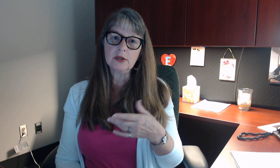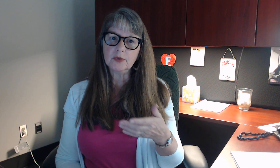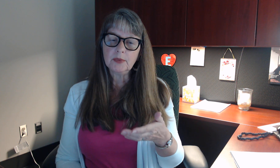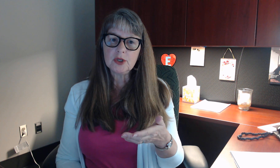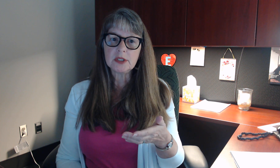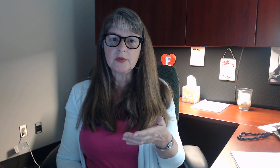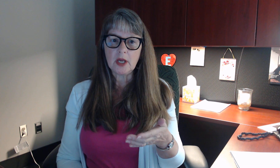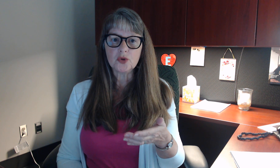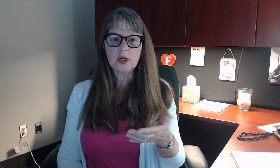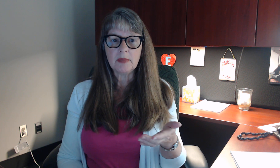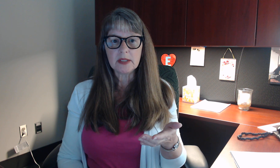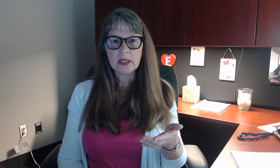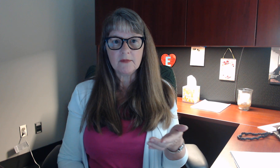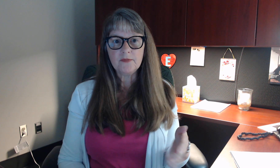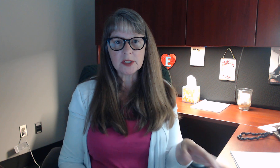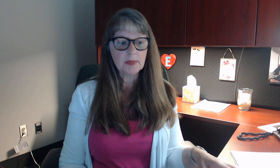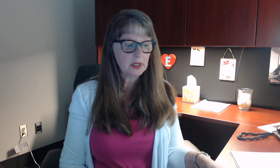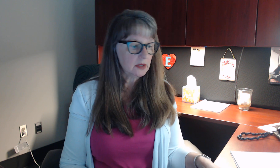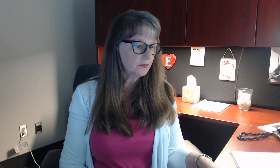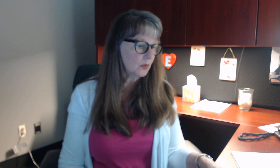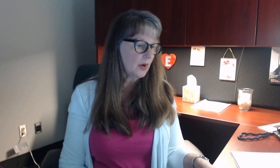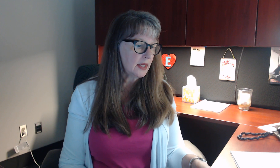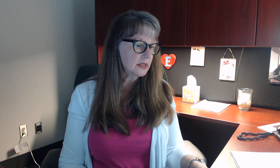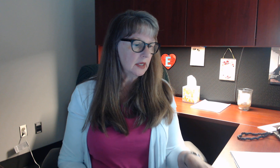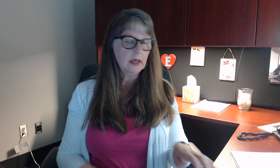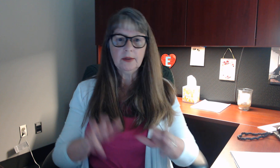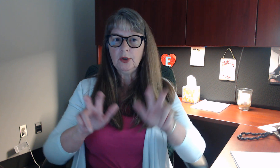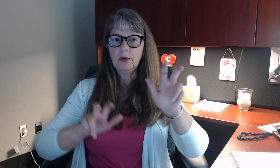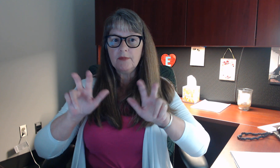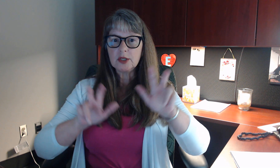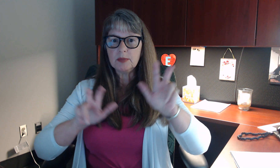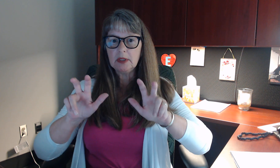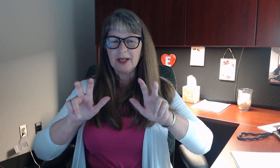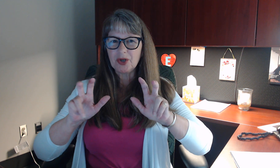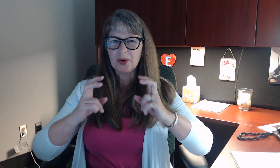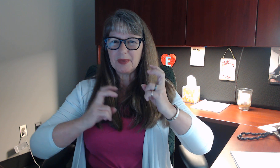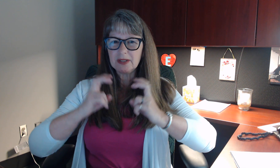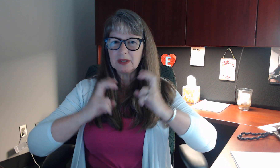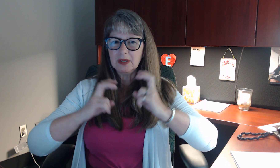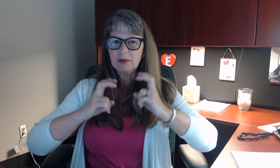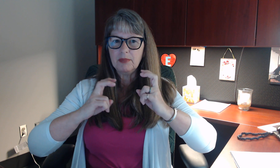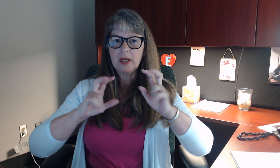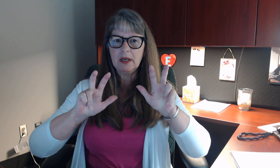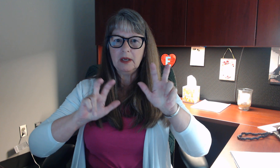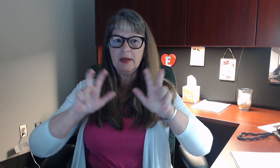different regions of the country, you might see investment in different ways. You know, investment like tournament, but